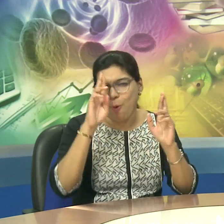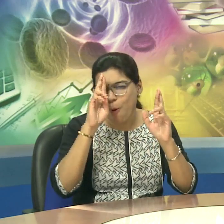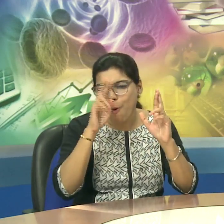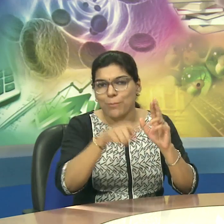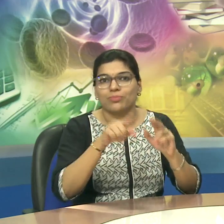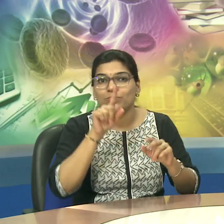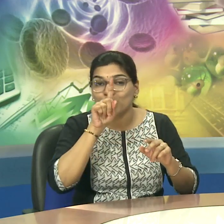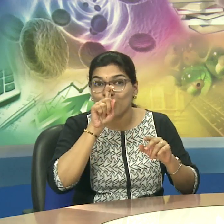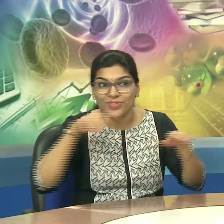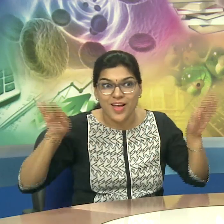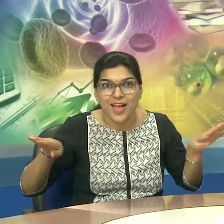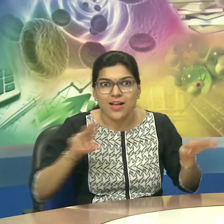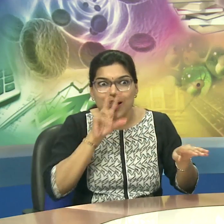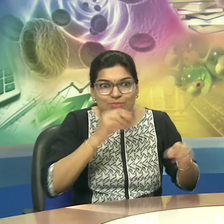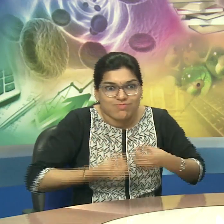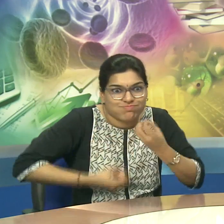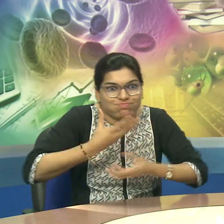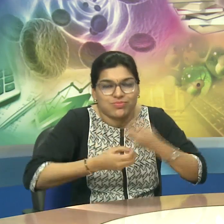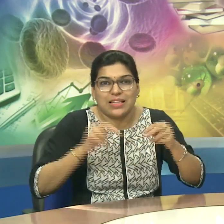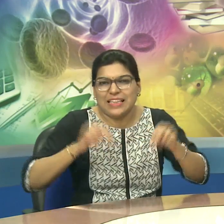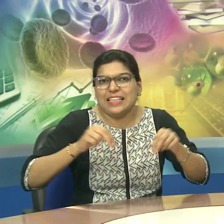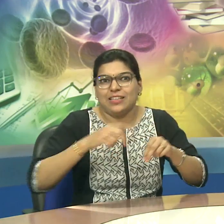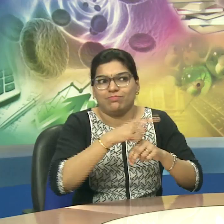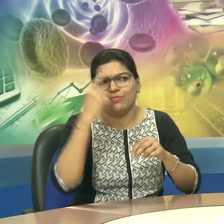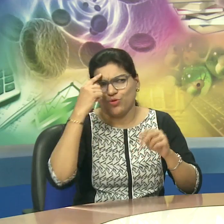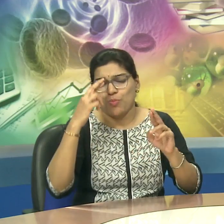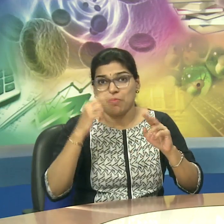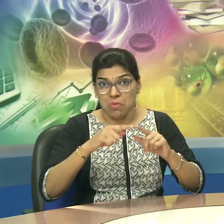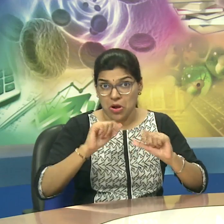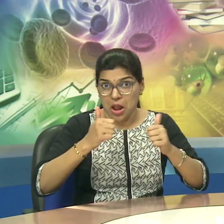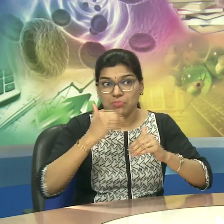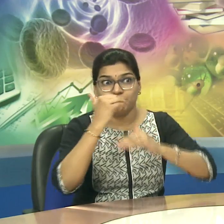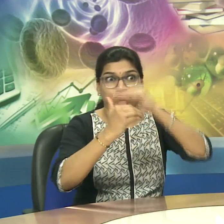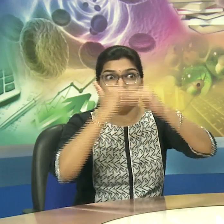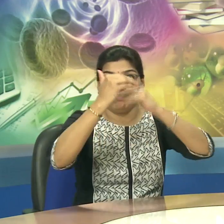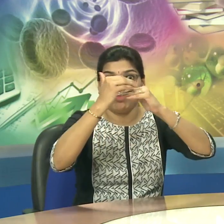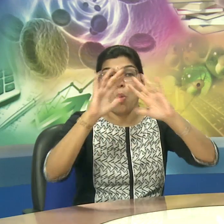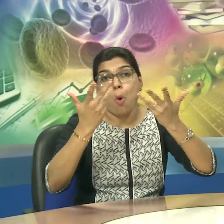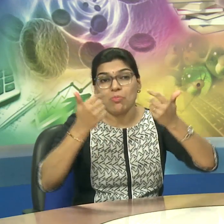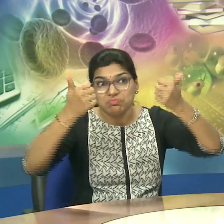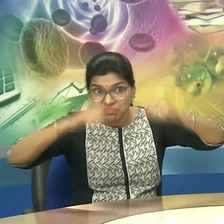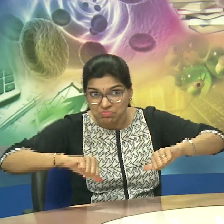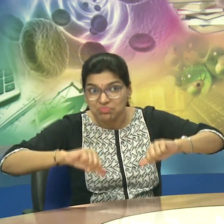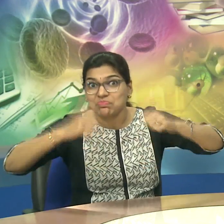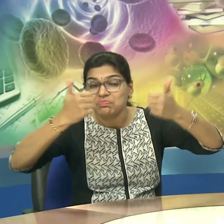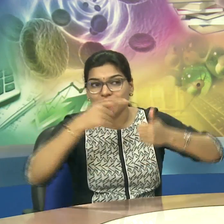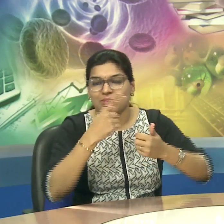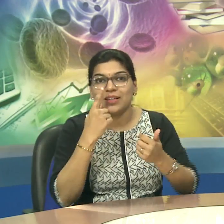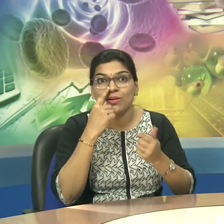is willing to train the parrot to talk in a hope that